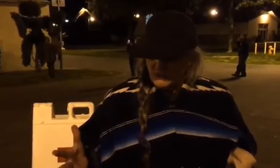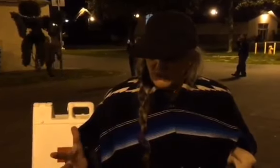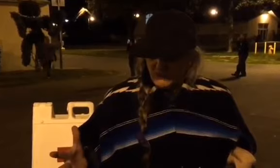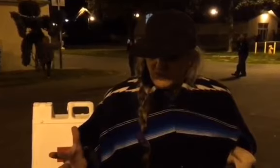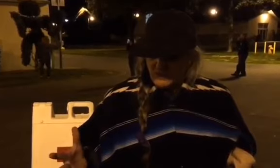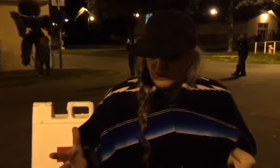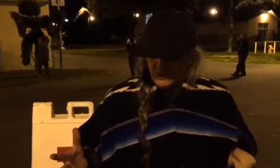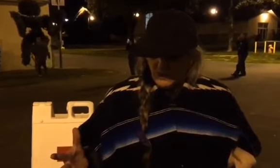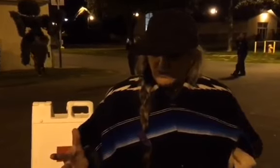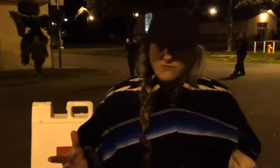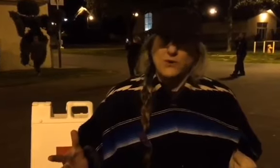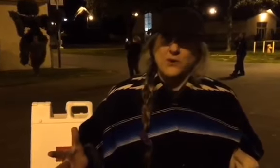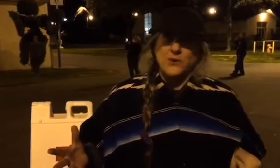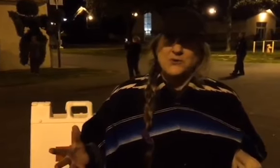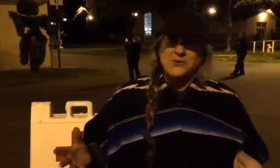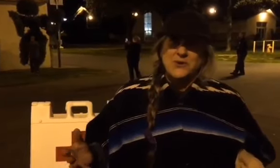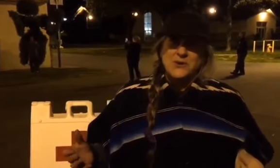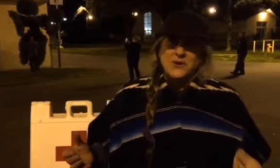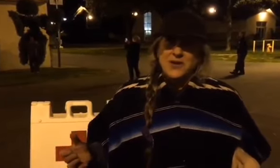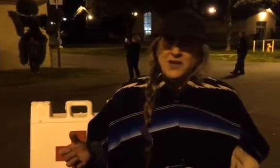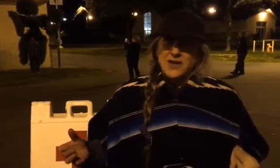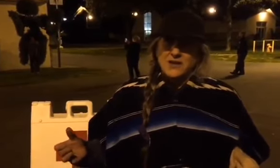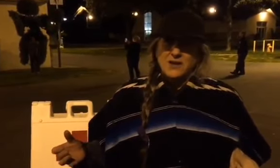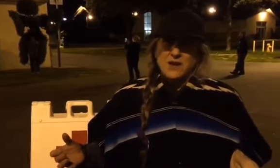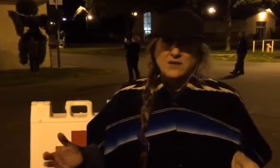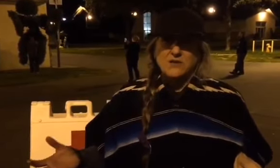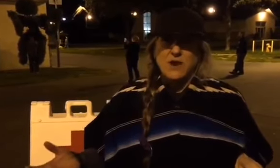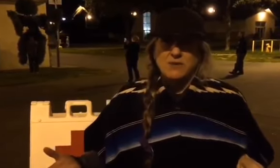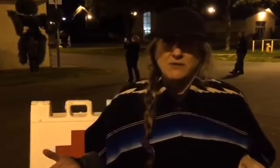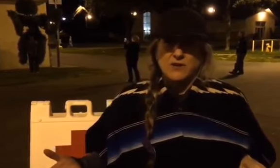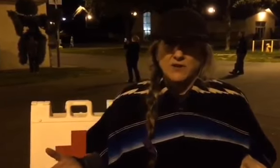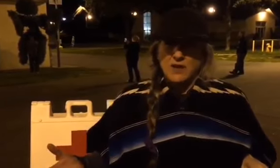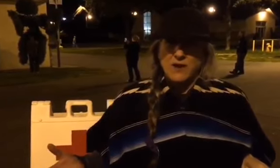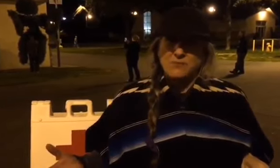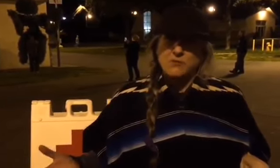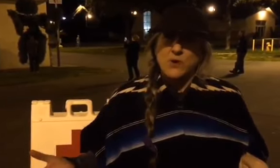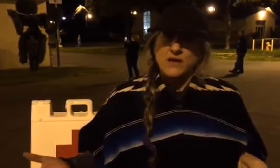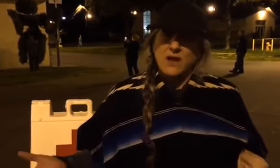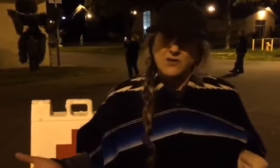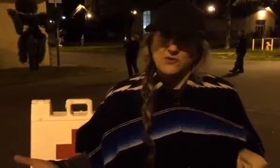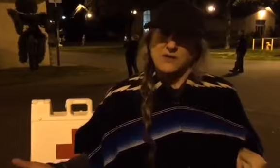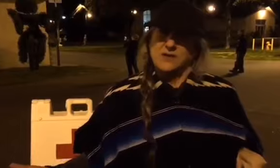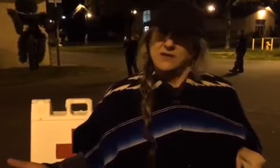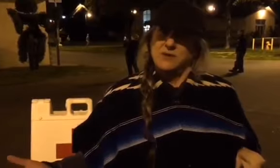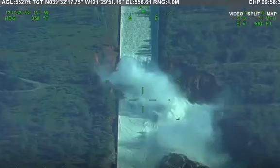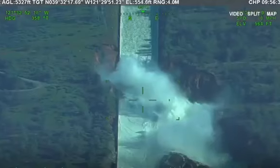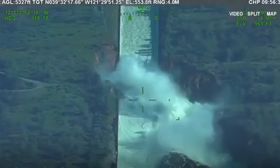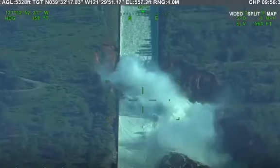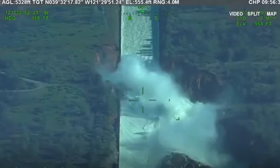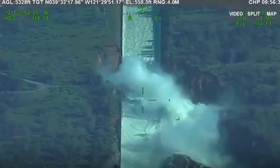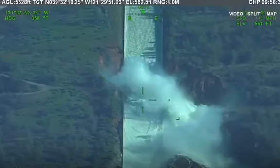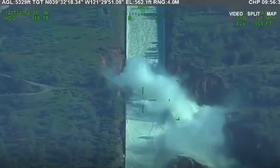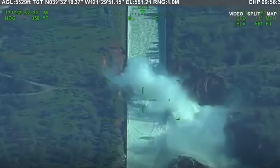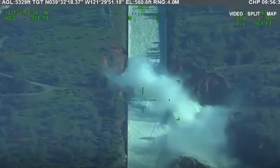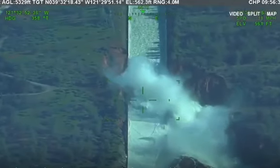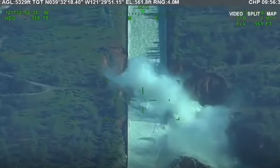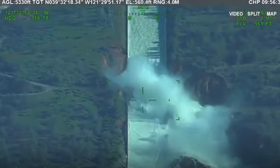didgeridoo, some family photos, and I didn't grab enough clothes. I grabbed some wet laundry. Can you believe that?